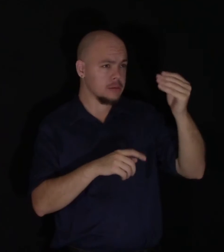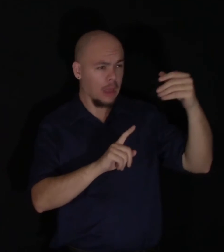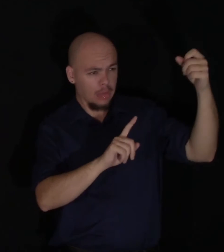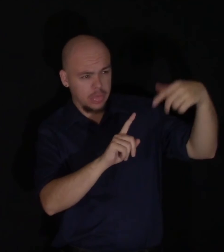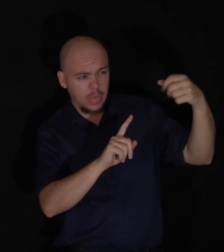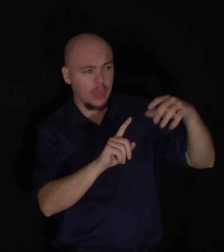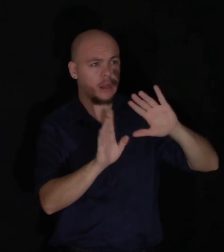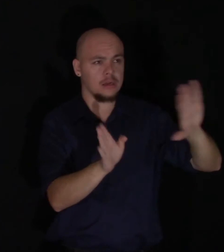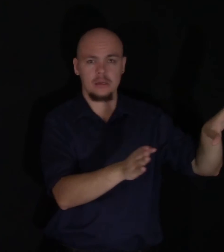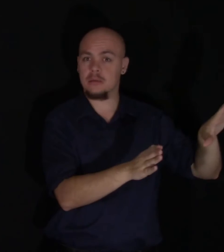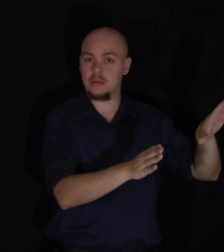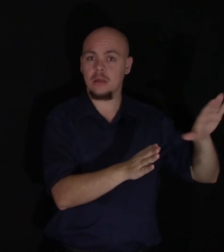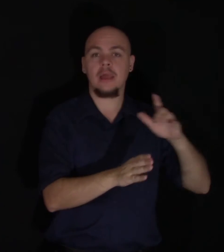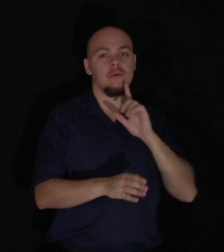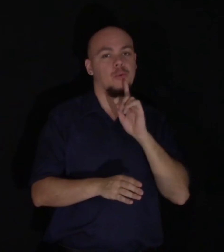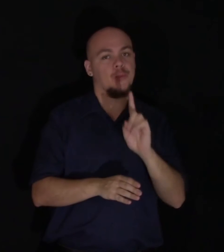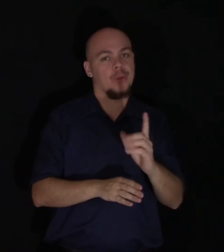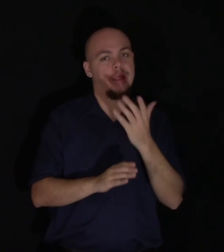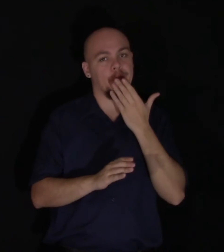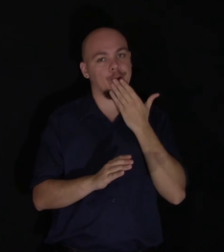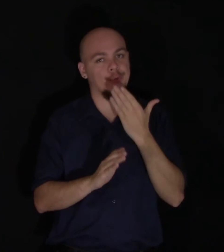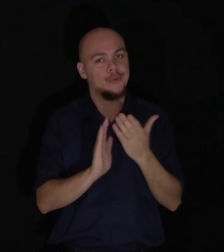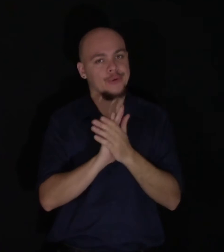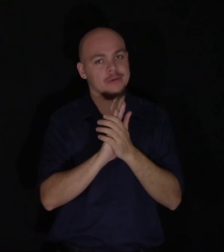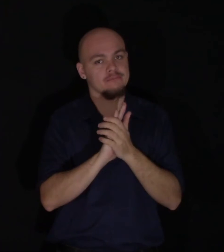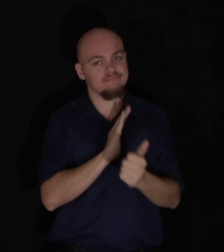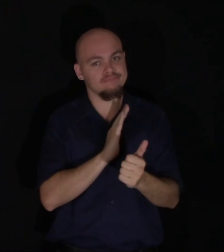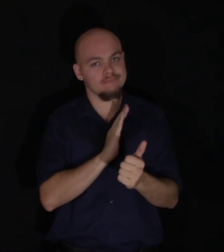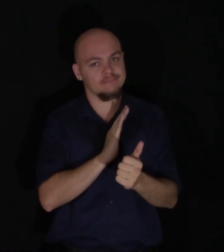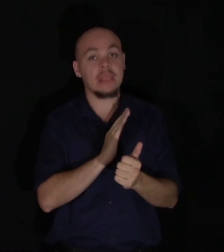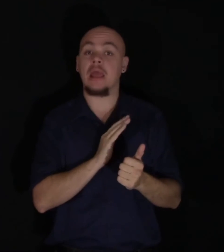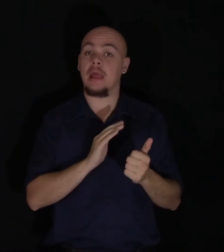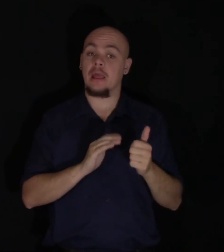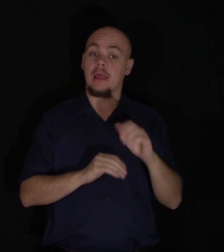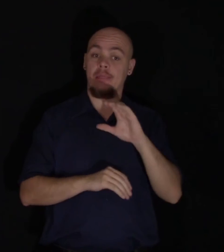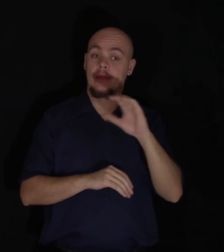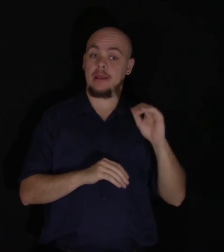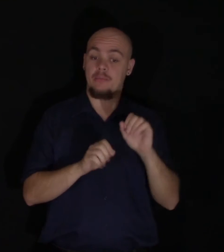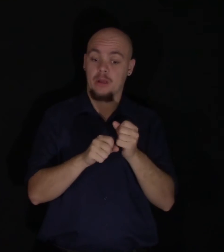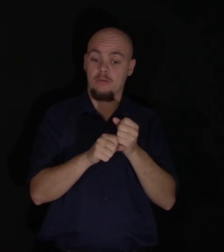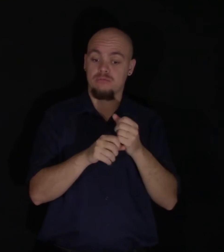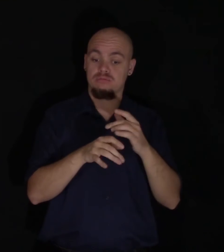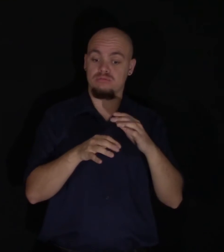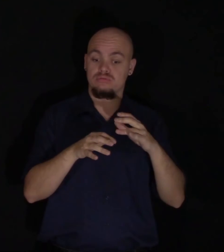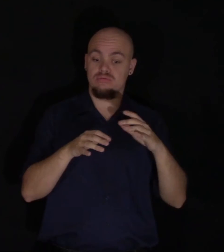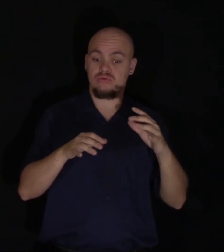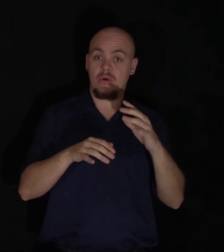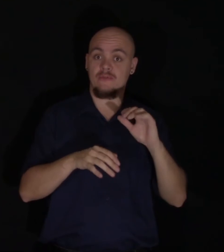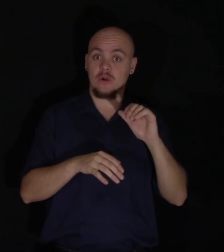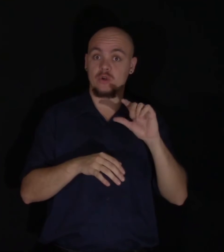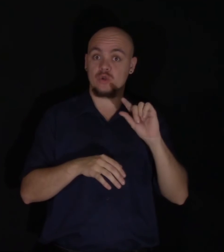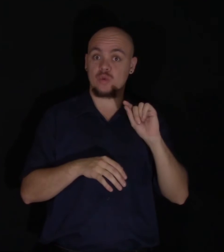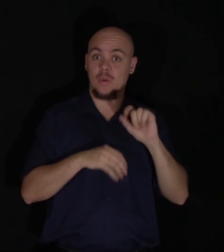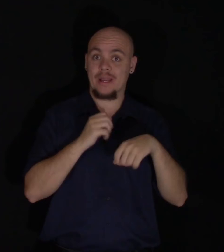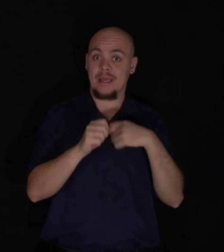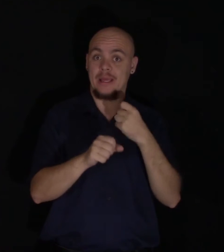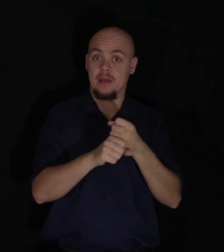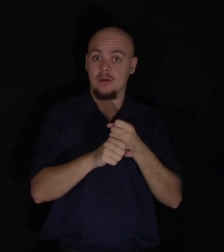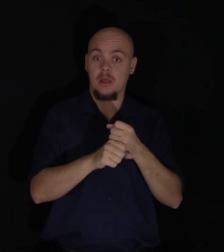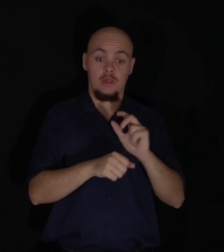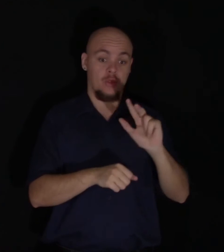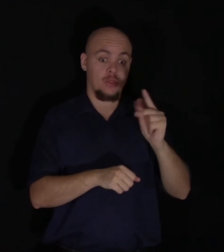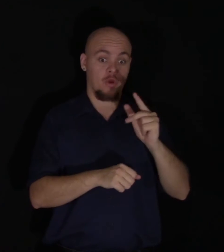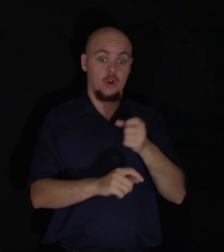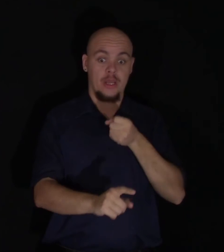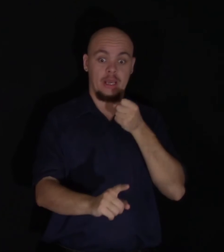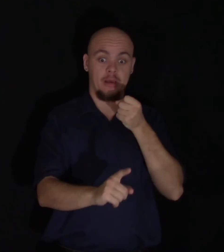this was a really great gift. And this company grew over the next 2 decades. And then the 3rd recession hit.